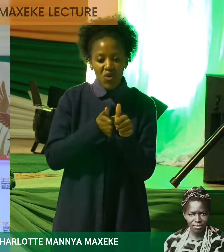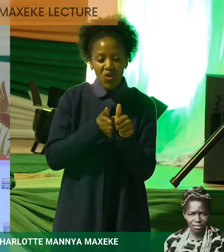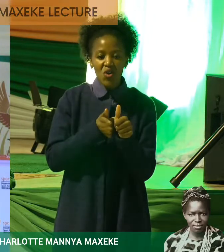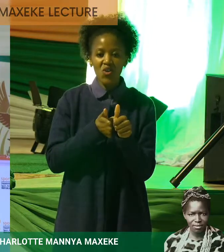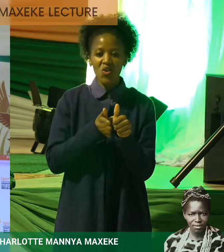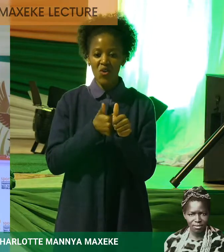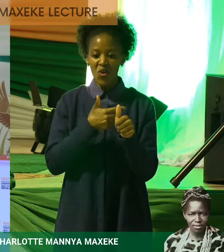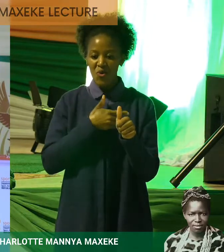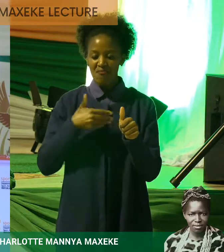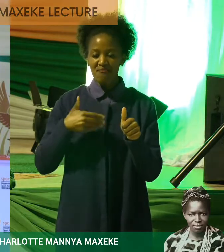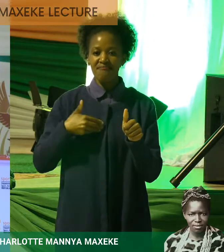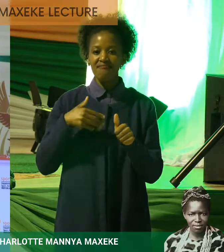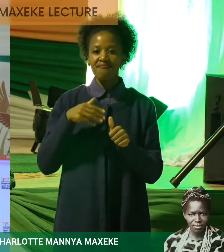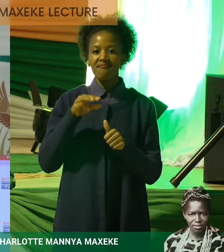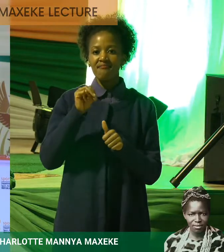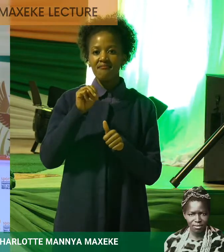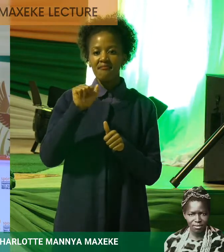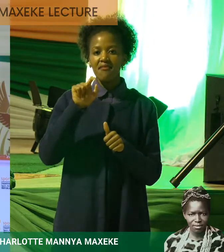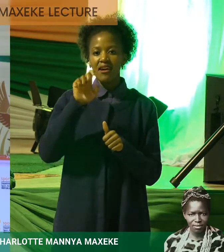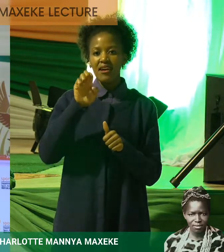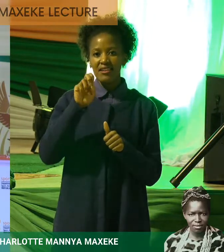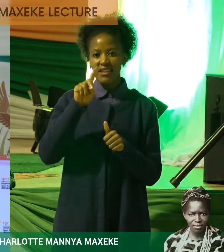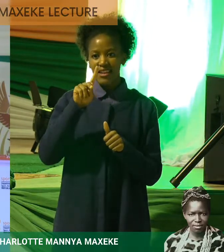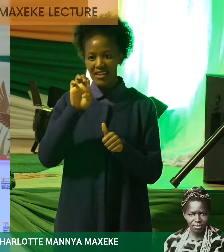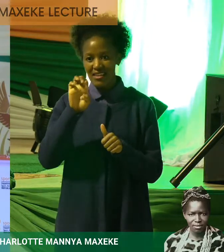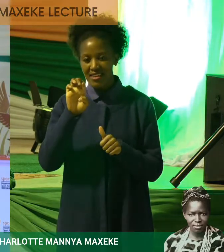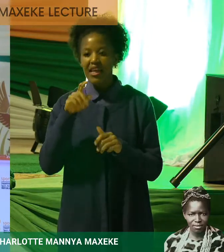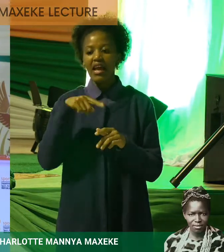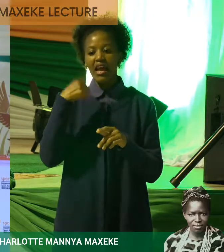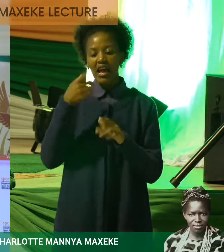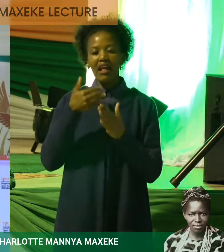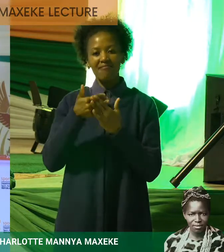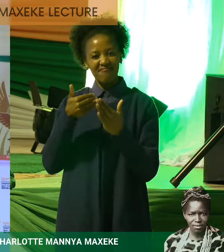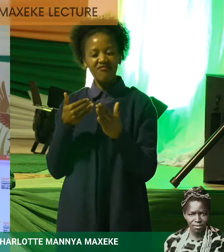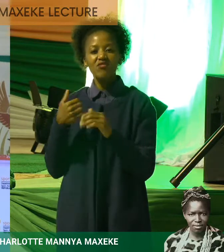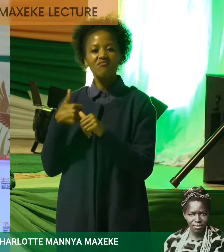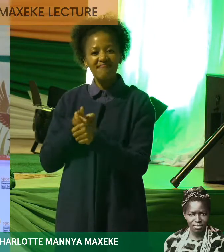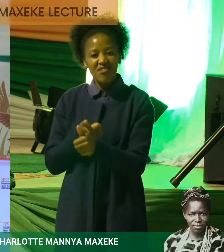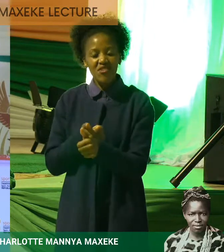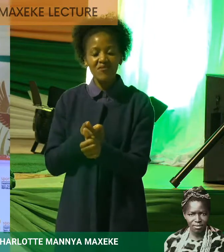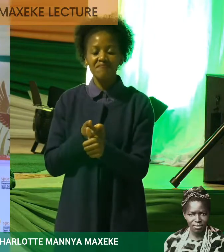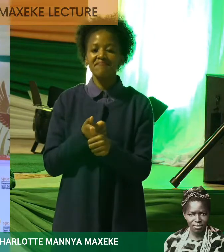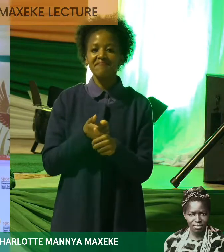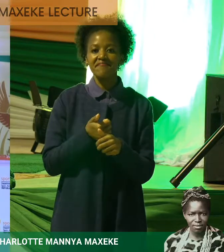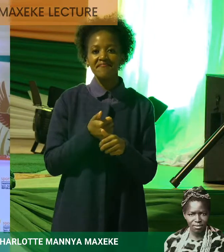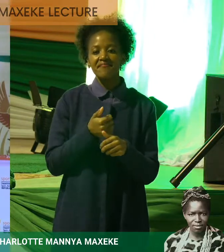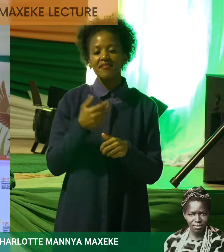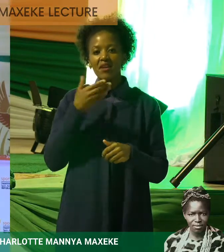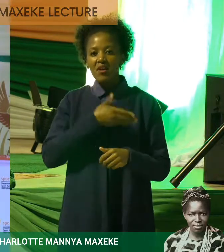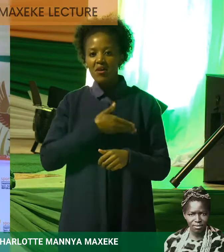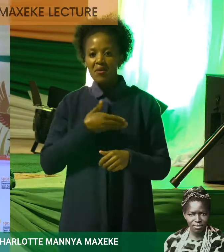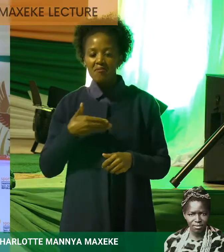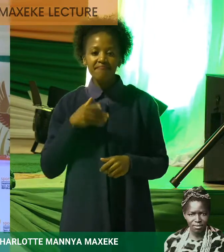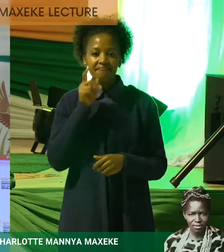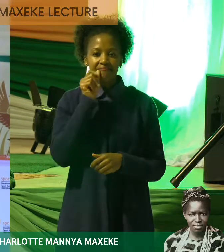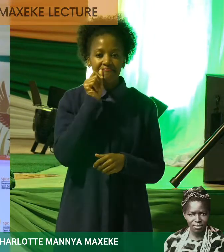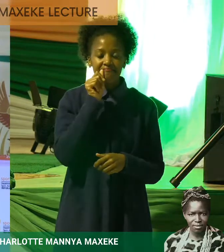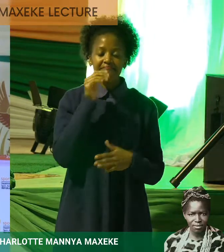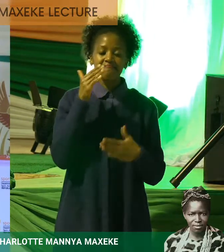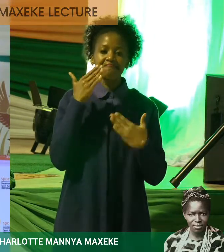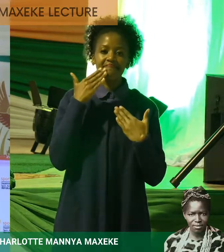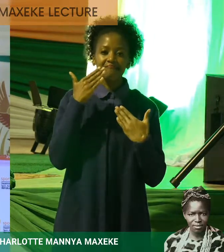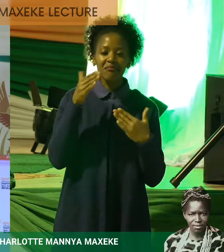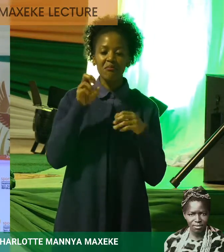steps Zabo Charlotte Maxeke and those who came before us. Ladies and gentlemen, Nyabulela for this opportunity,